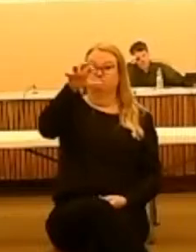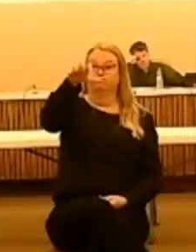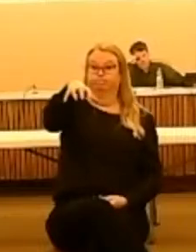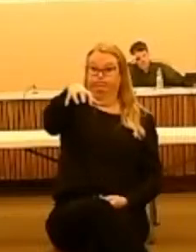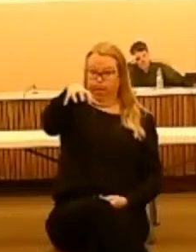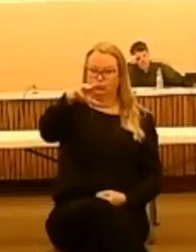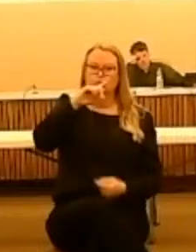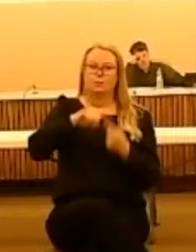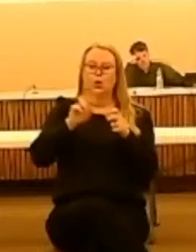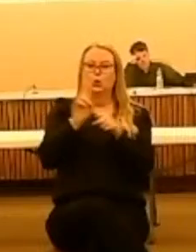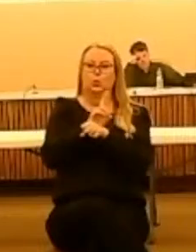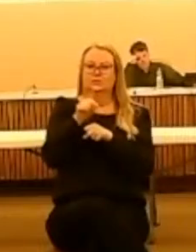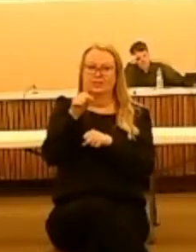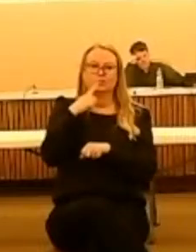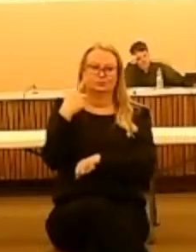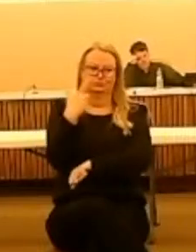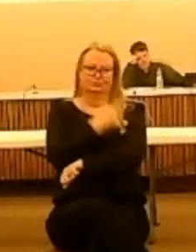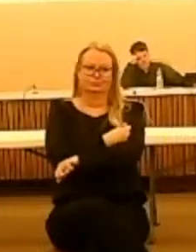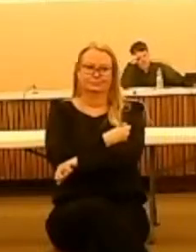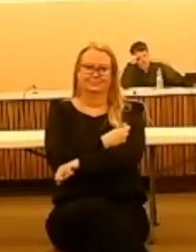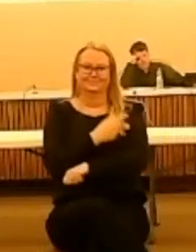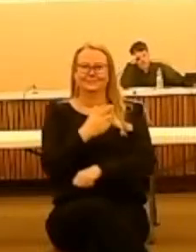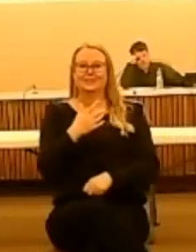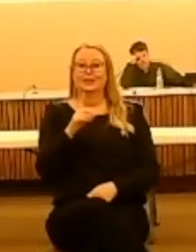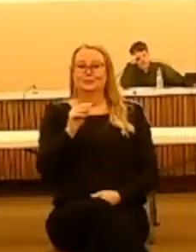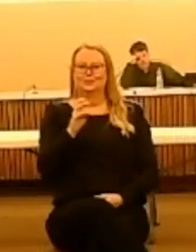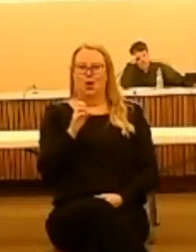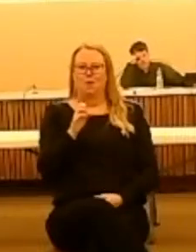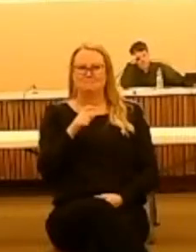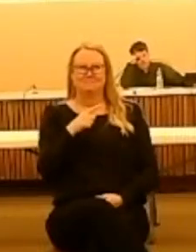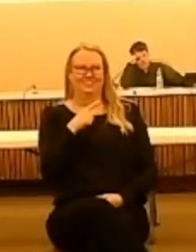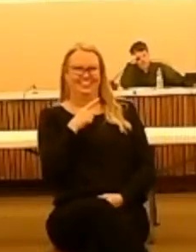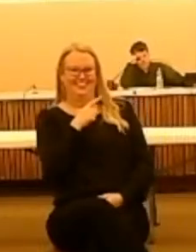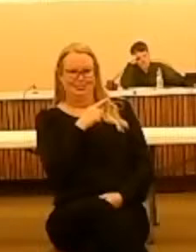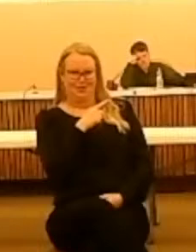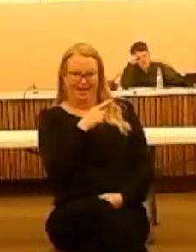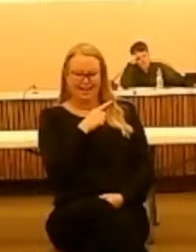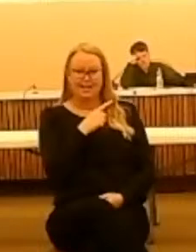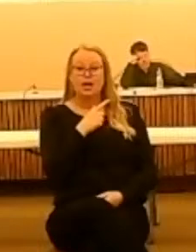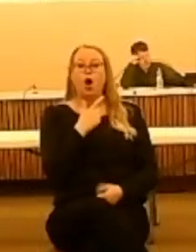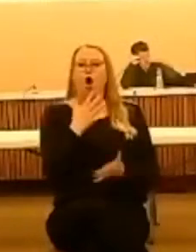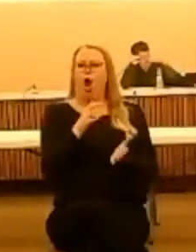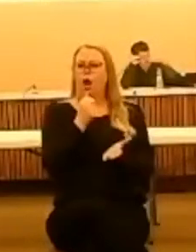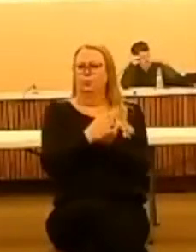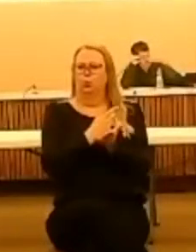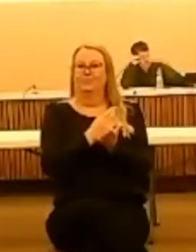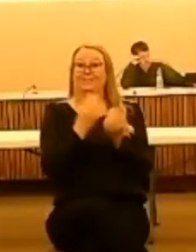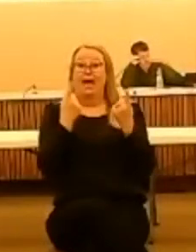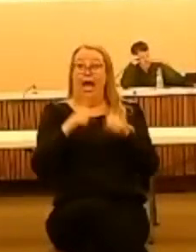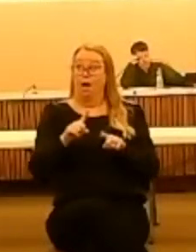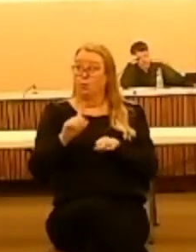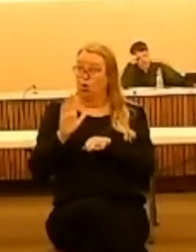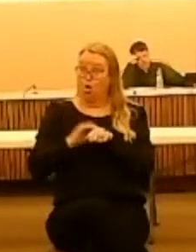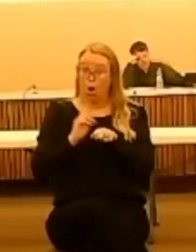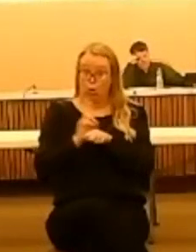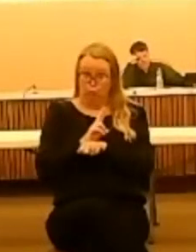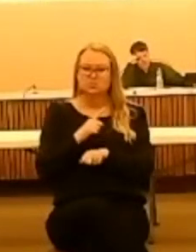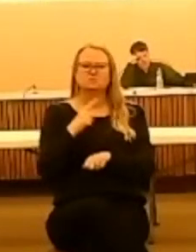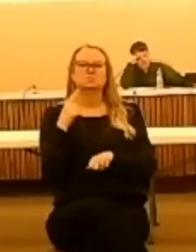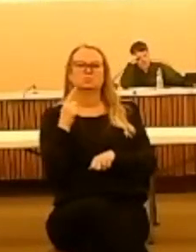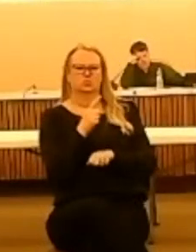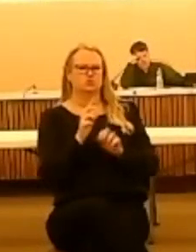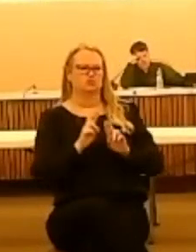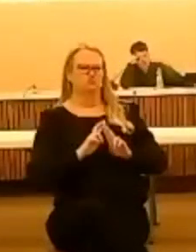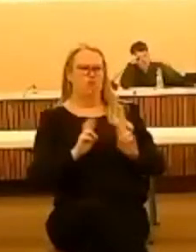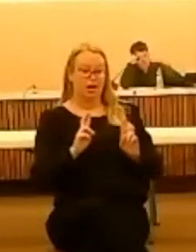we'd already done stuff in terms of approving that as a point of dispensing for vaccinations. But if you haven't